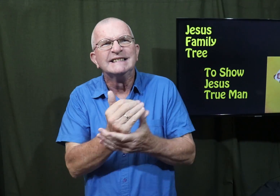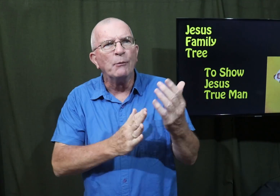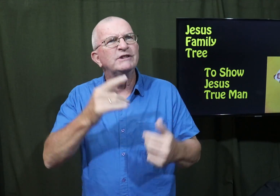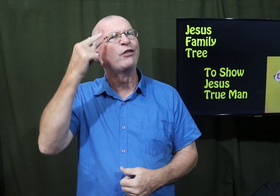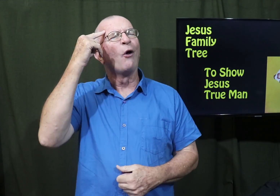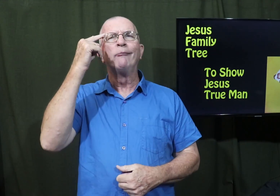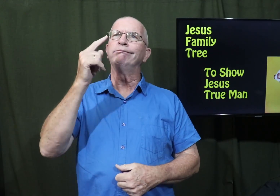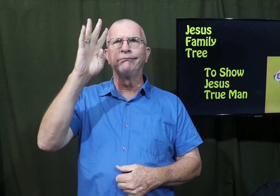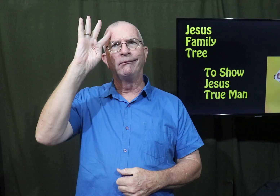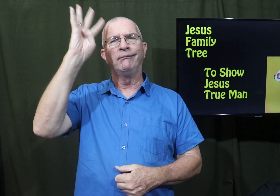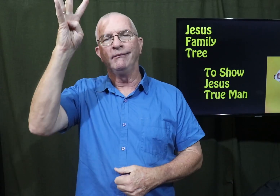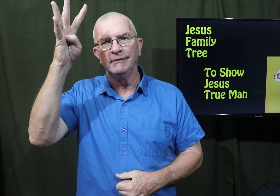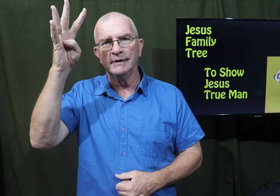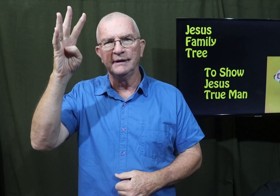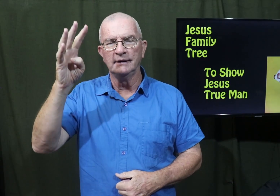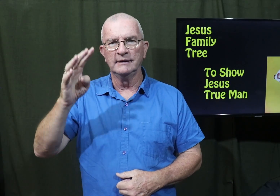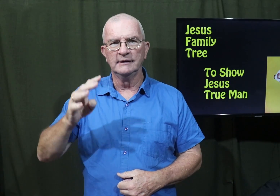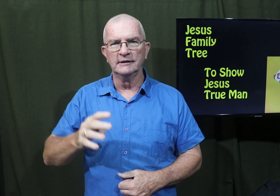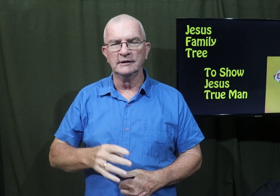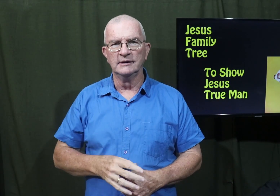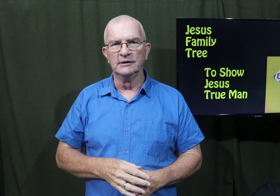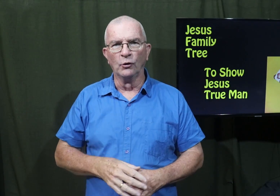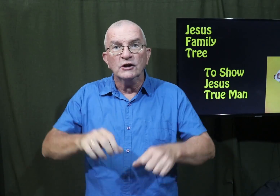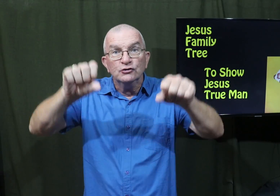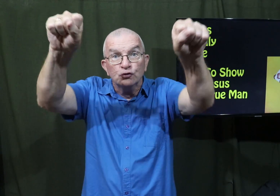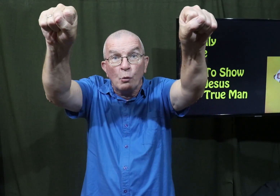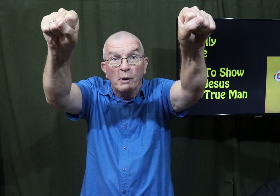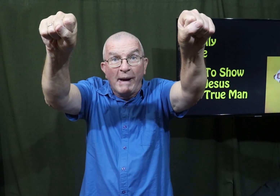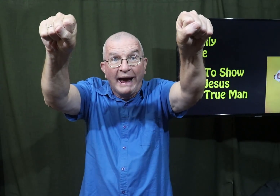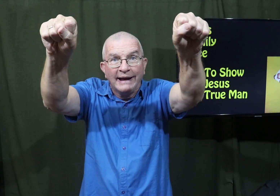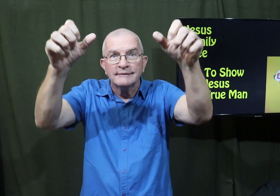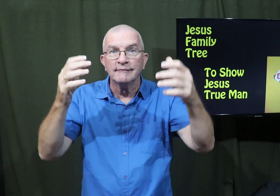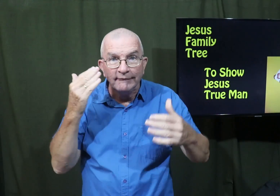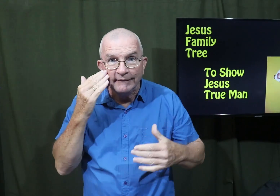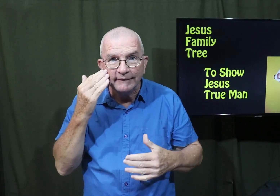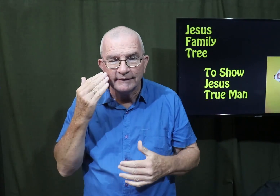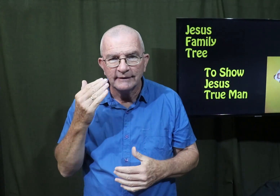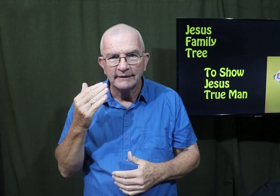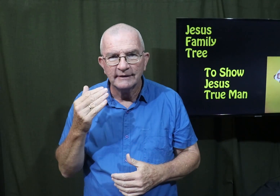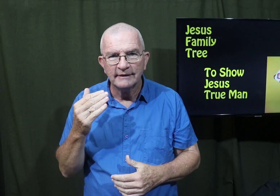history someone thought and just invented that story and super-man